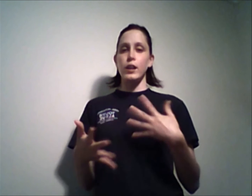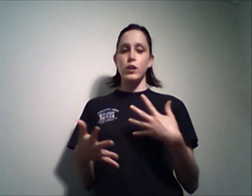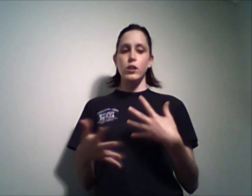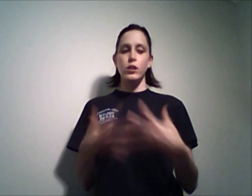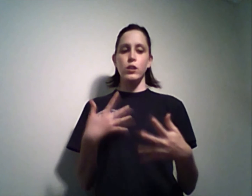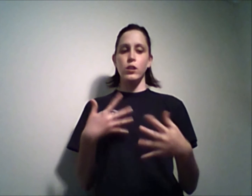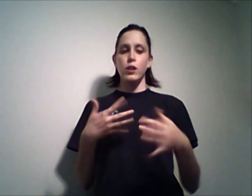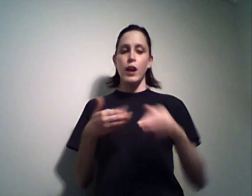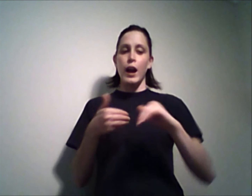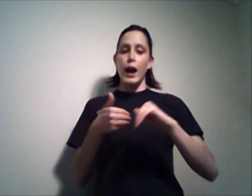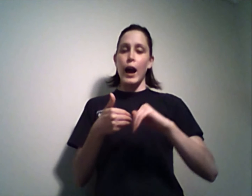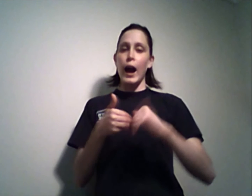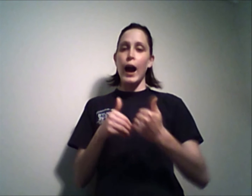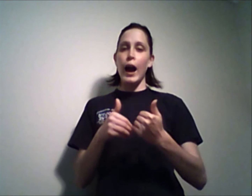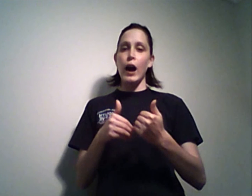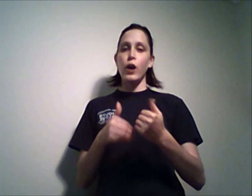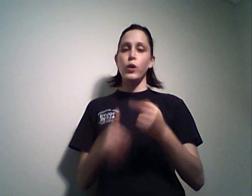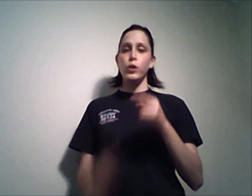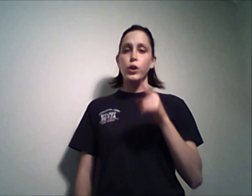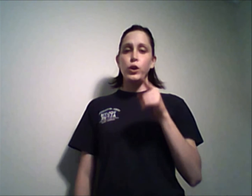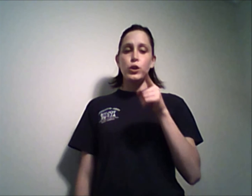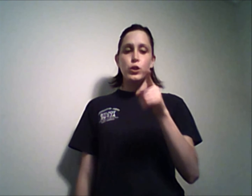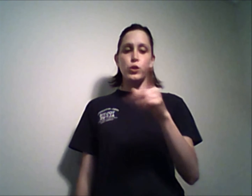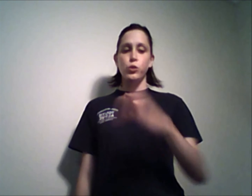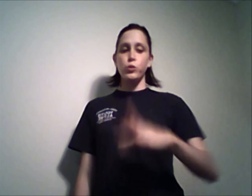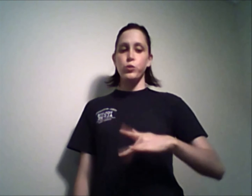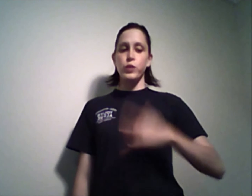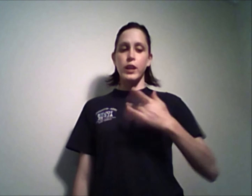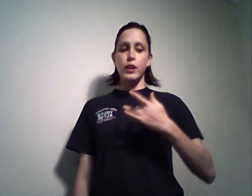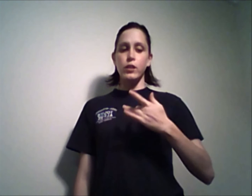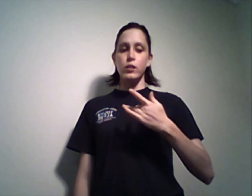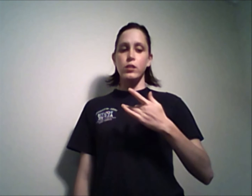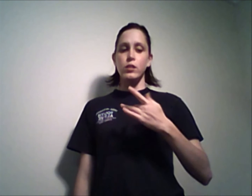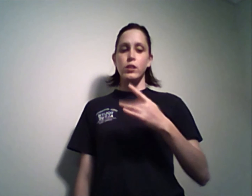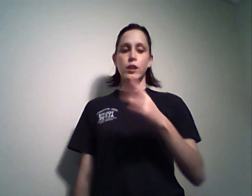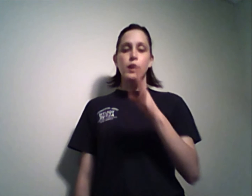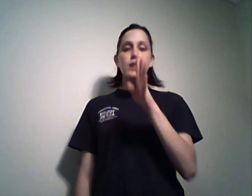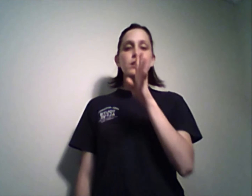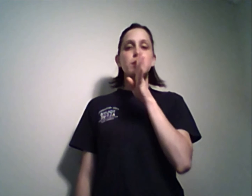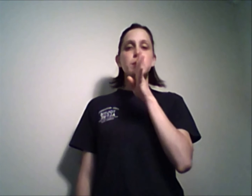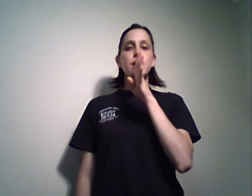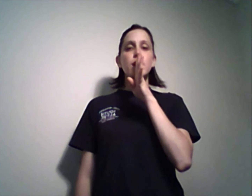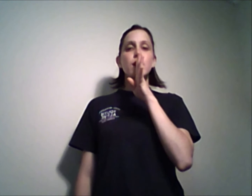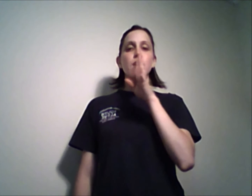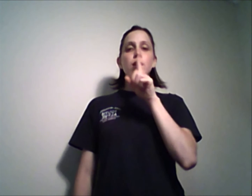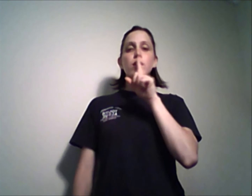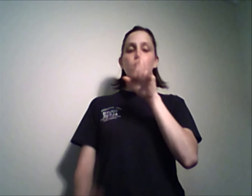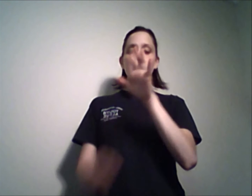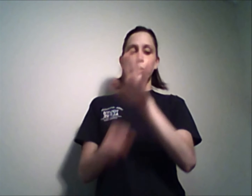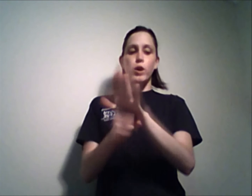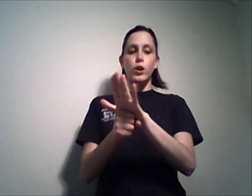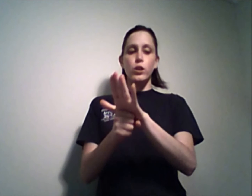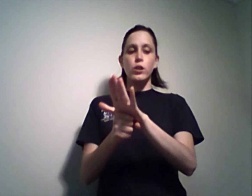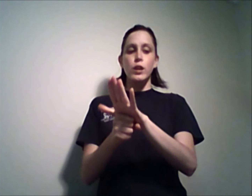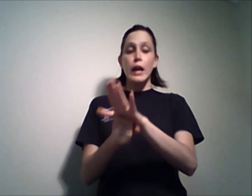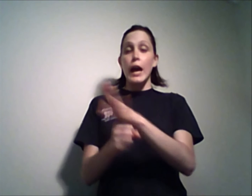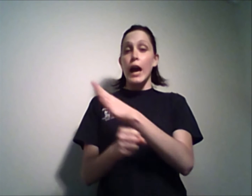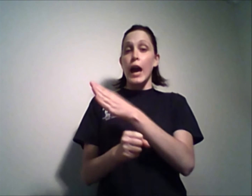matter how you feel, speak the word,